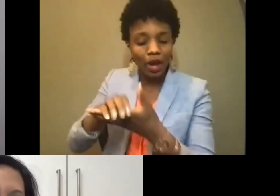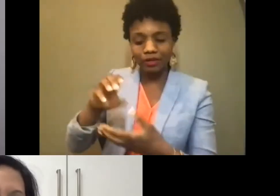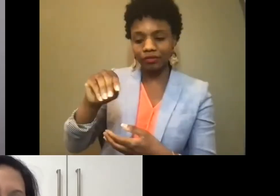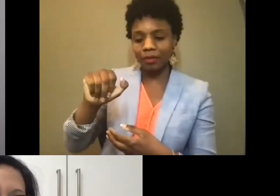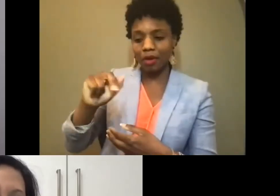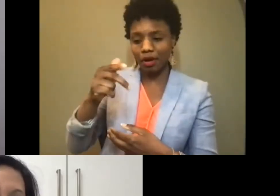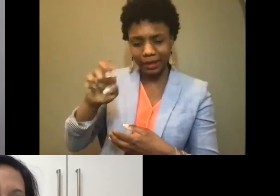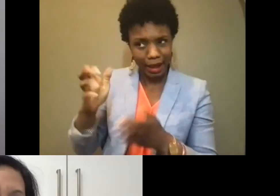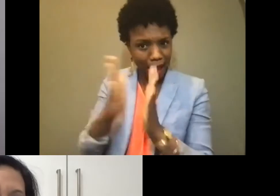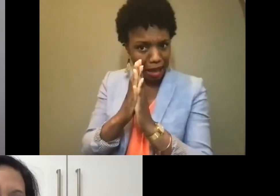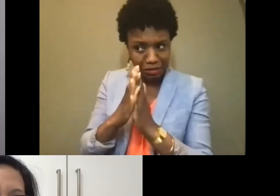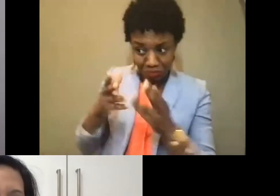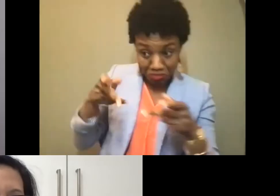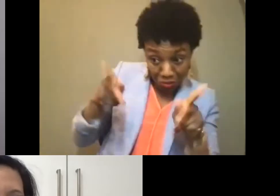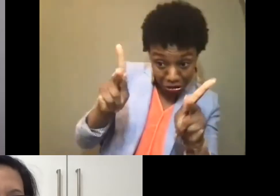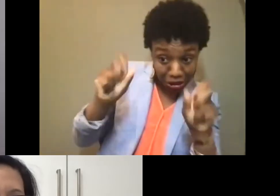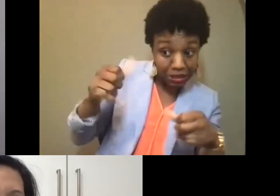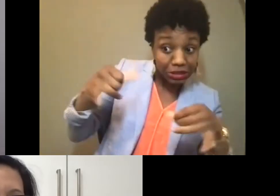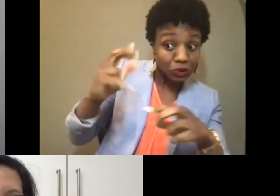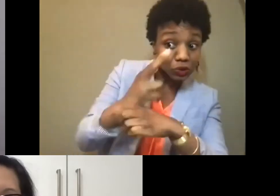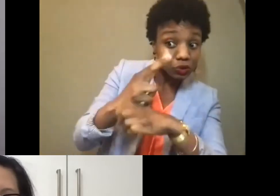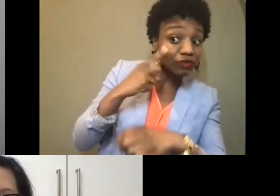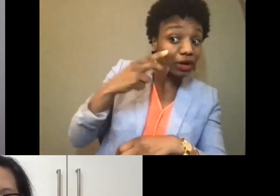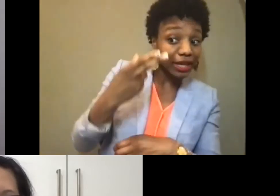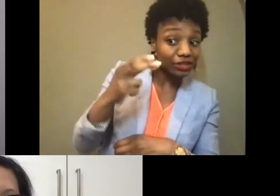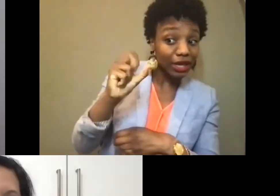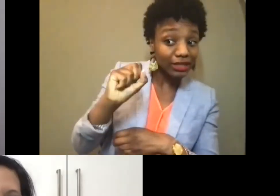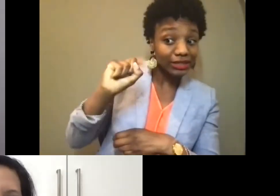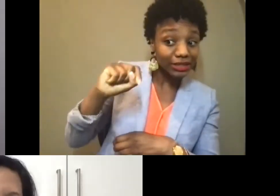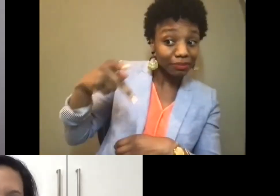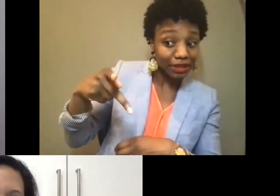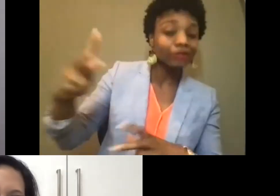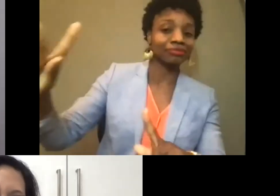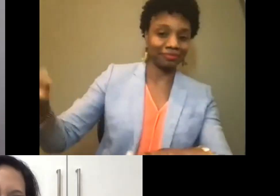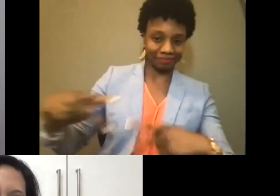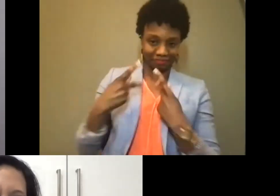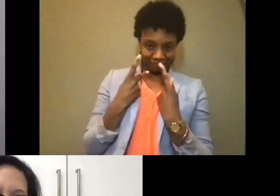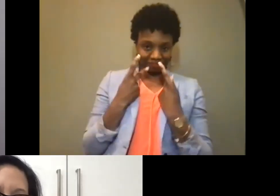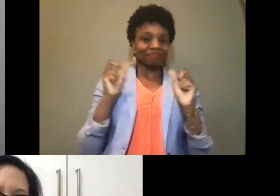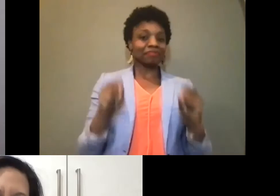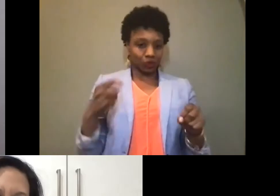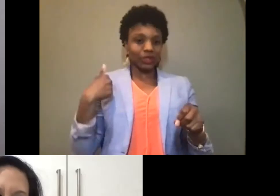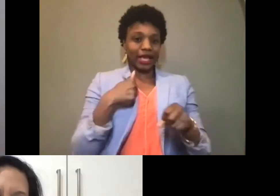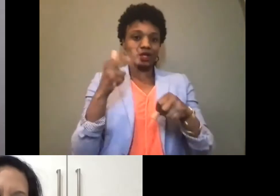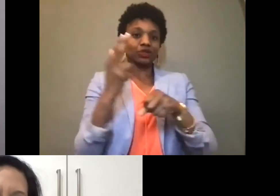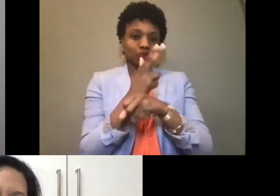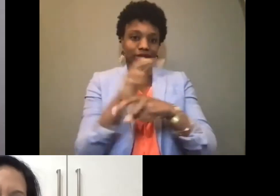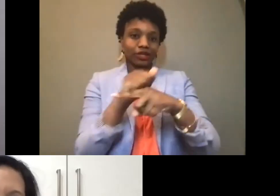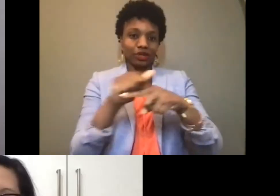permission to still use it for HSTP, and she did grant us that permission. So we do look forward to sharing that video